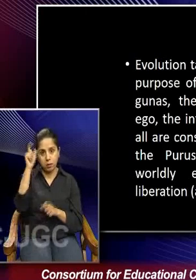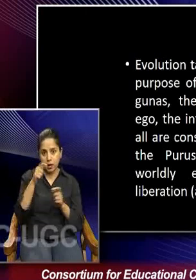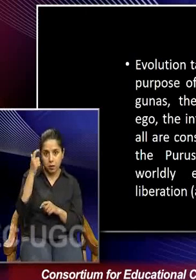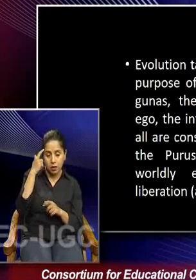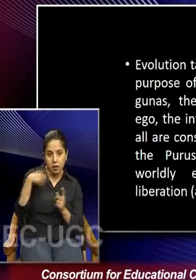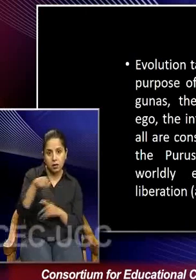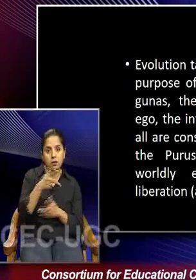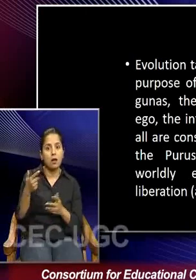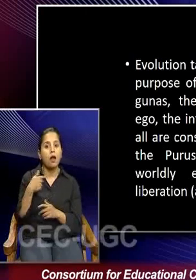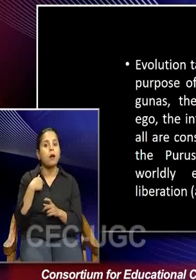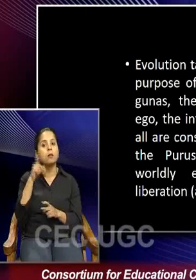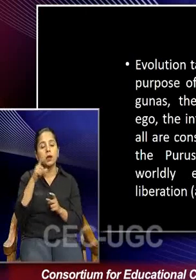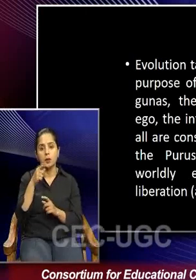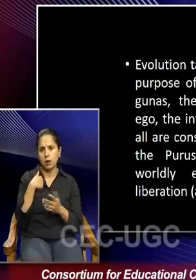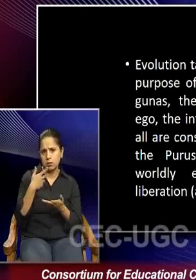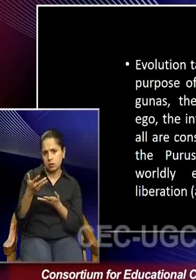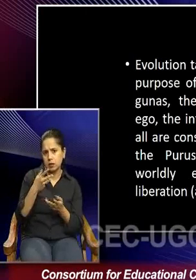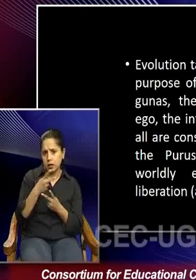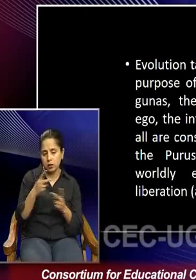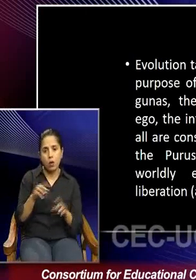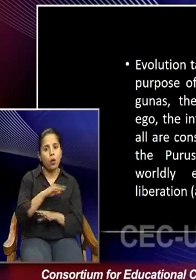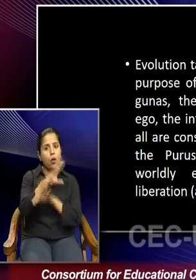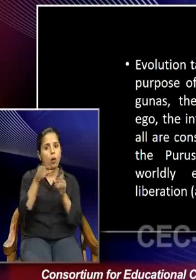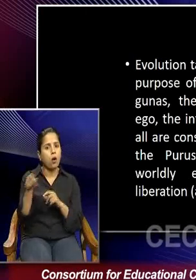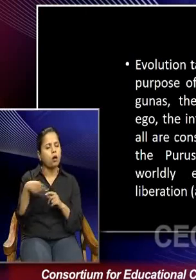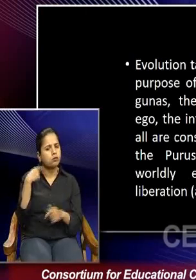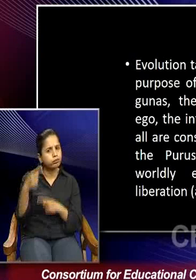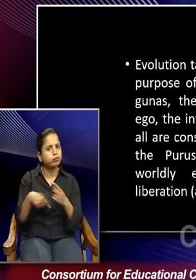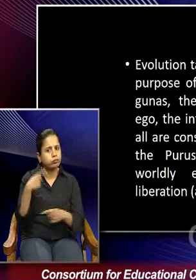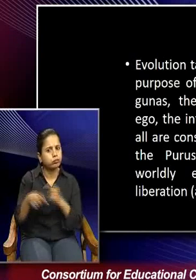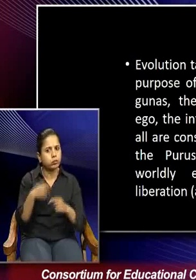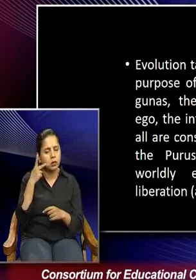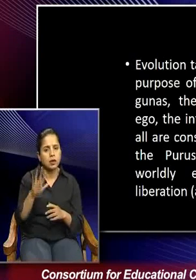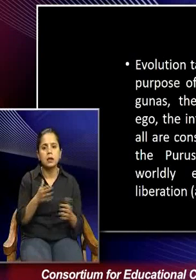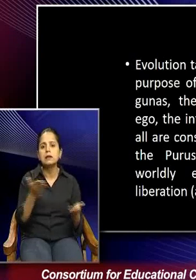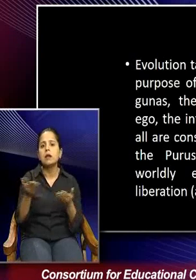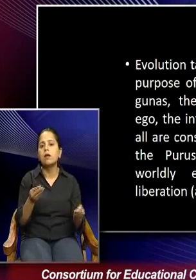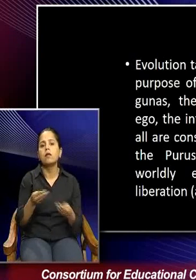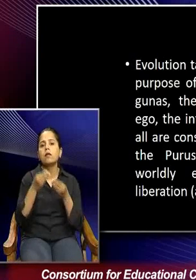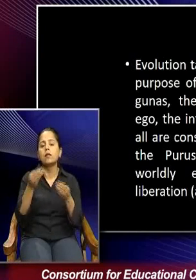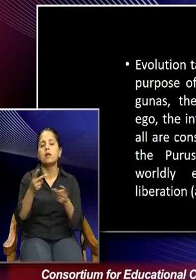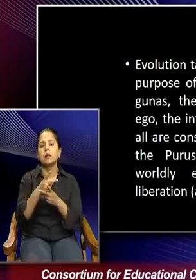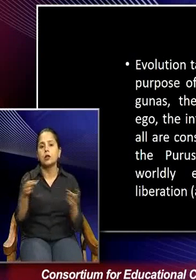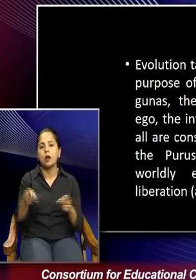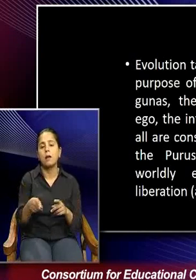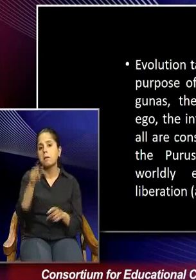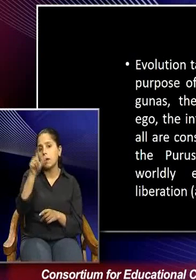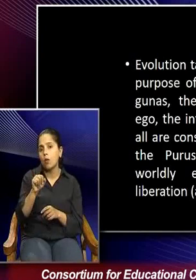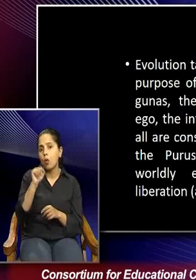subtle body, all are constantly serving the end of the